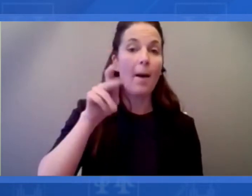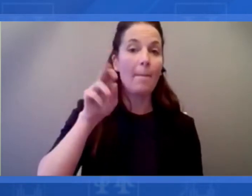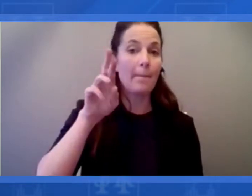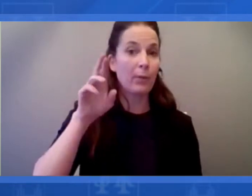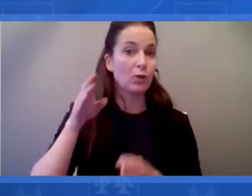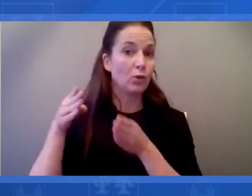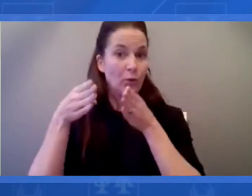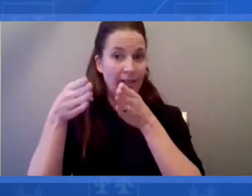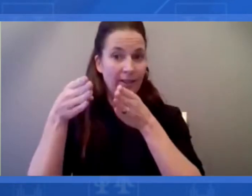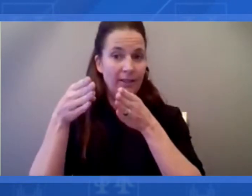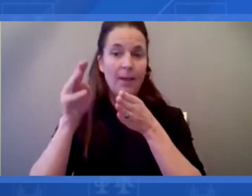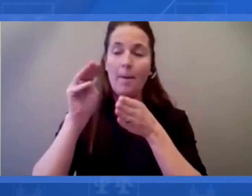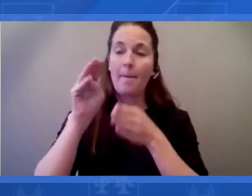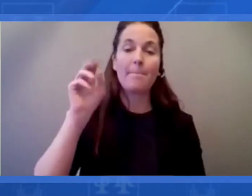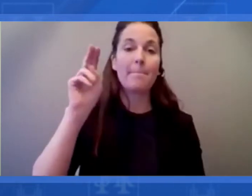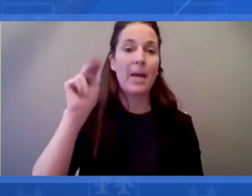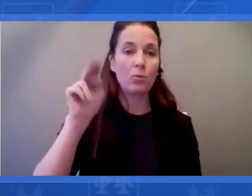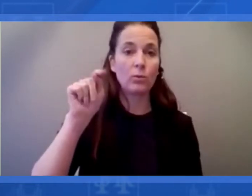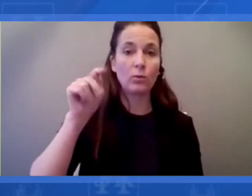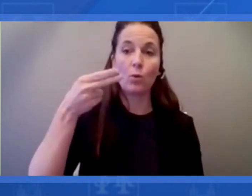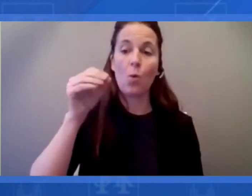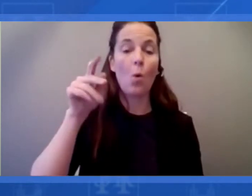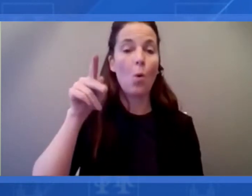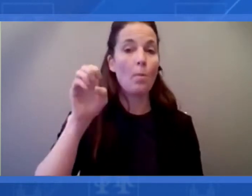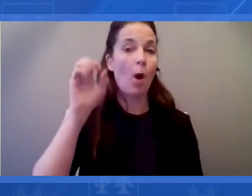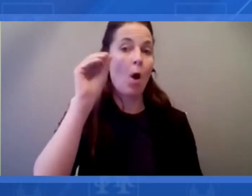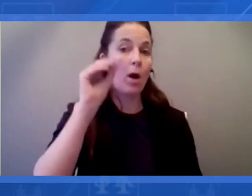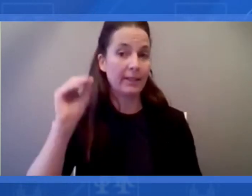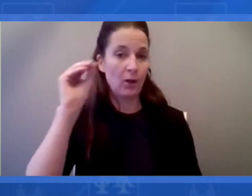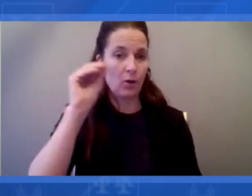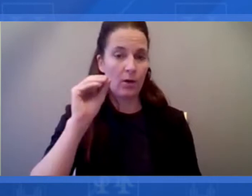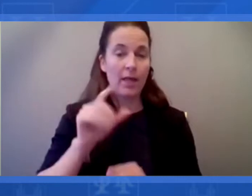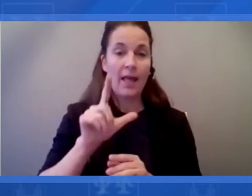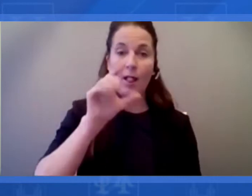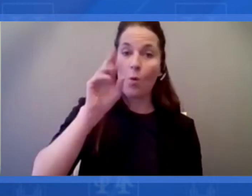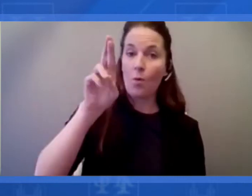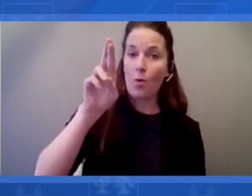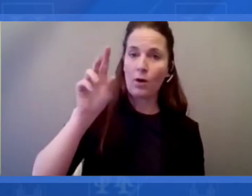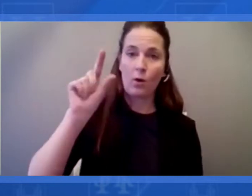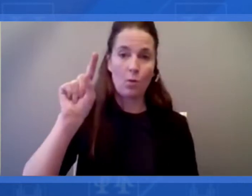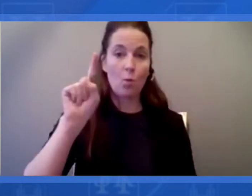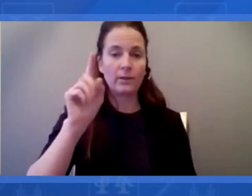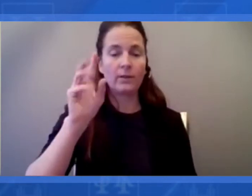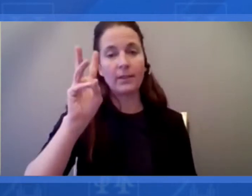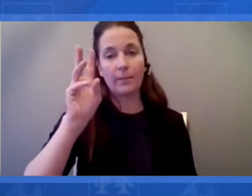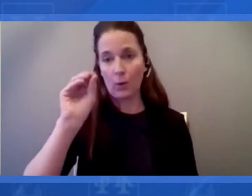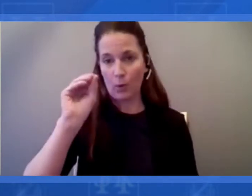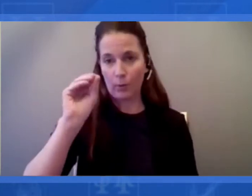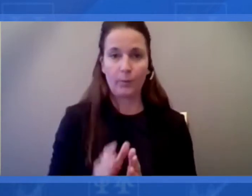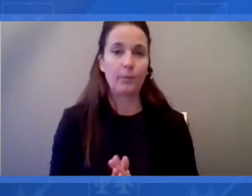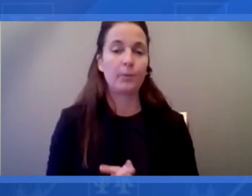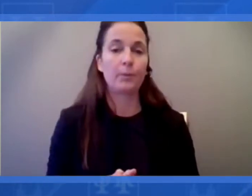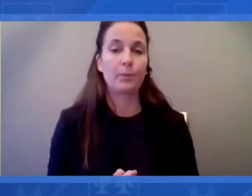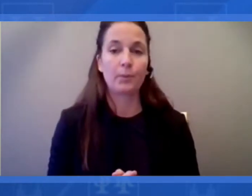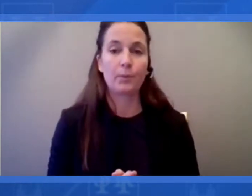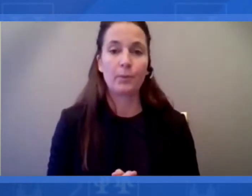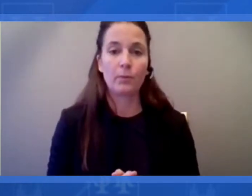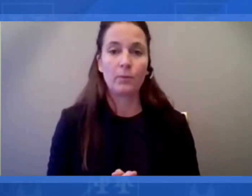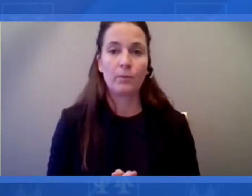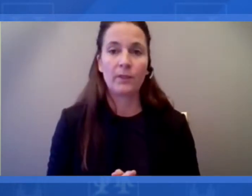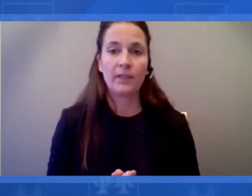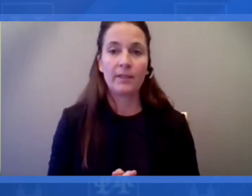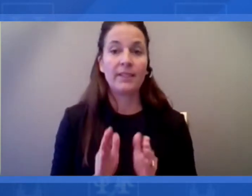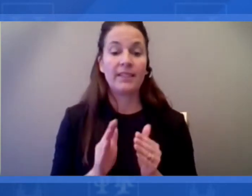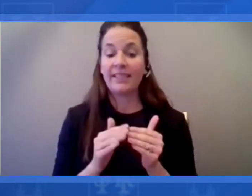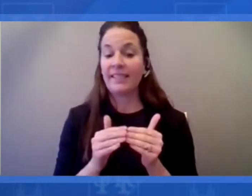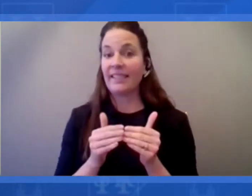340, Mount Hope, Ontario, LOR 1WO. In terms of next